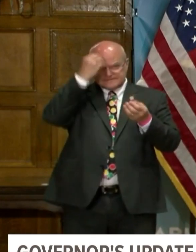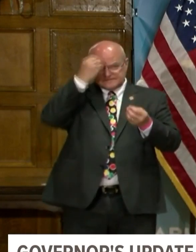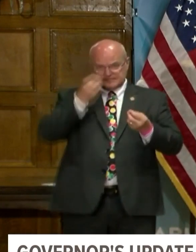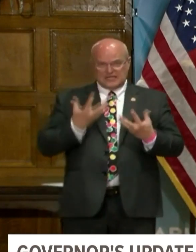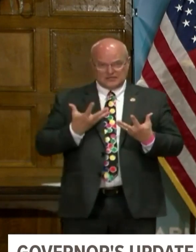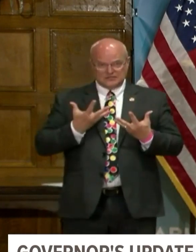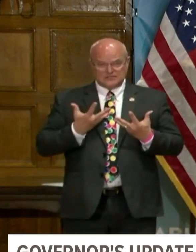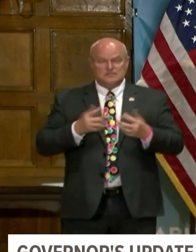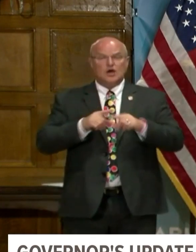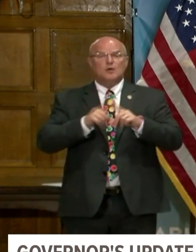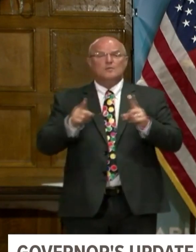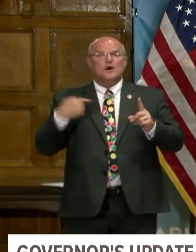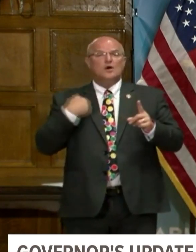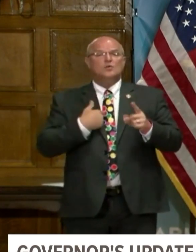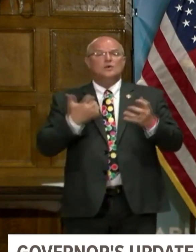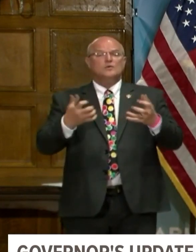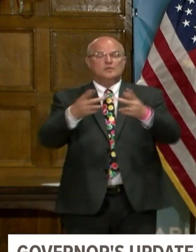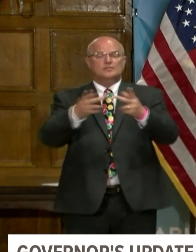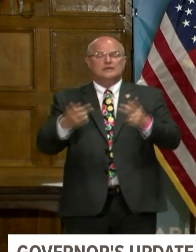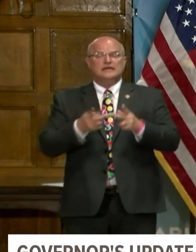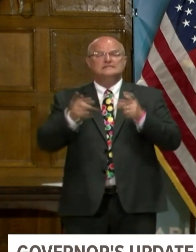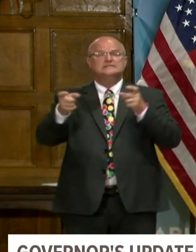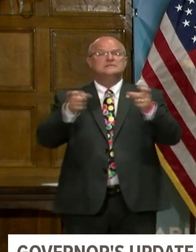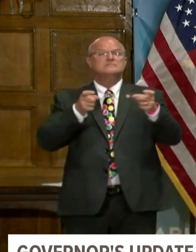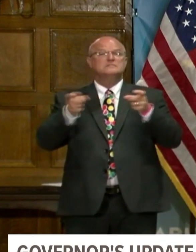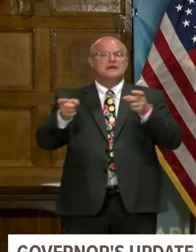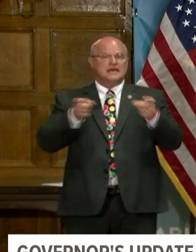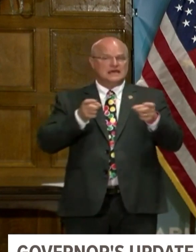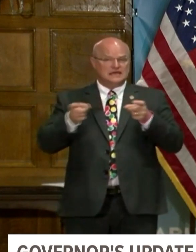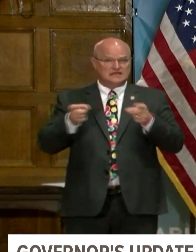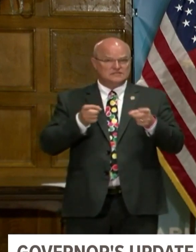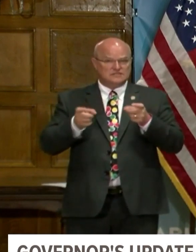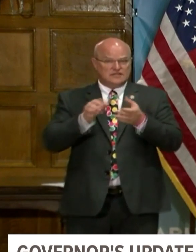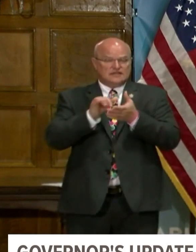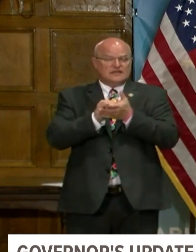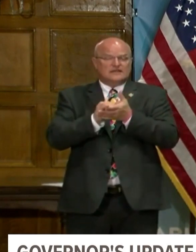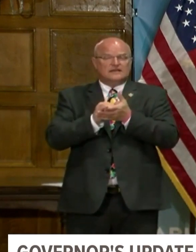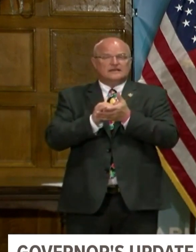do. But we want to be in a position to manage